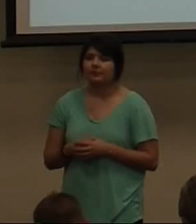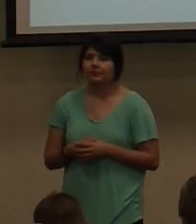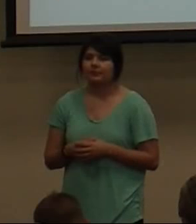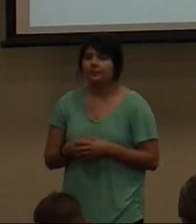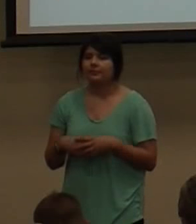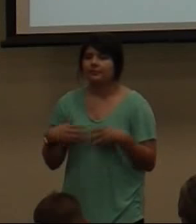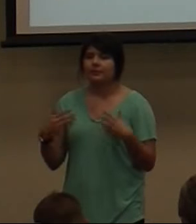So,